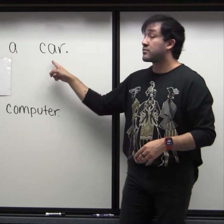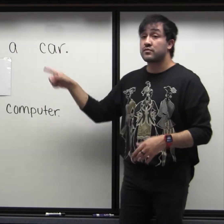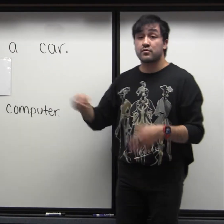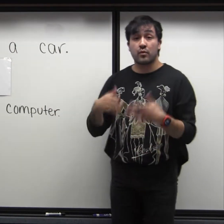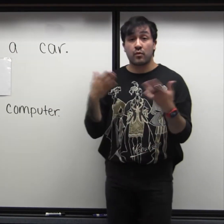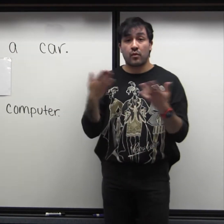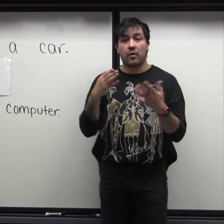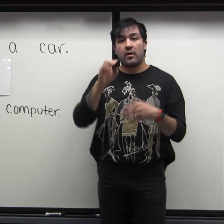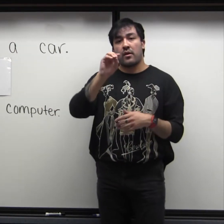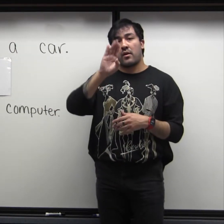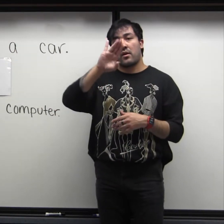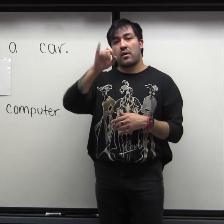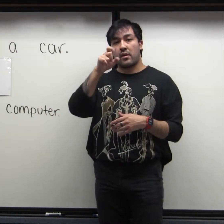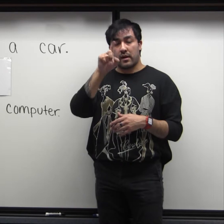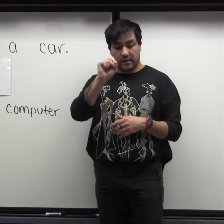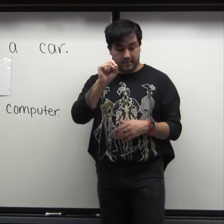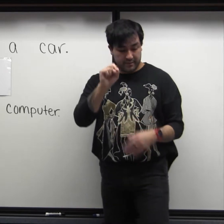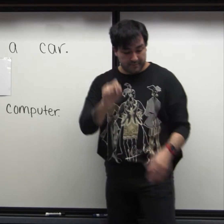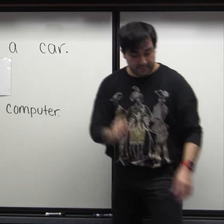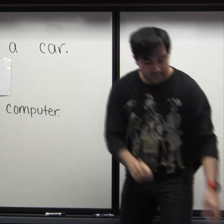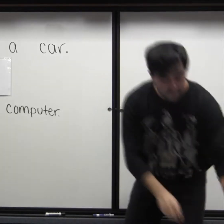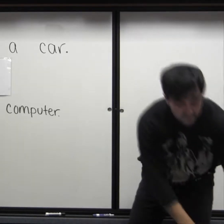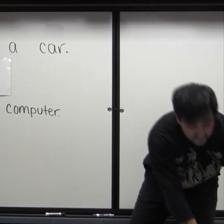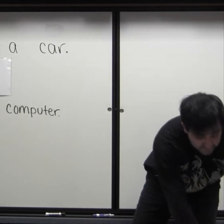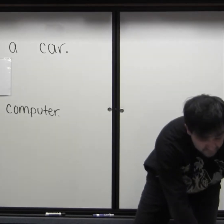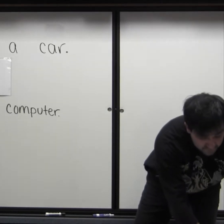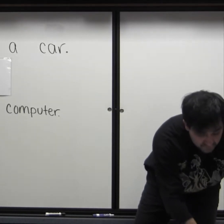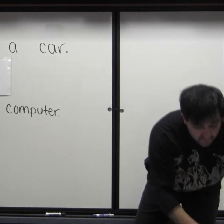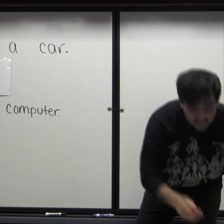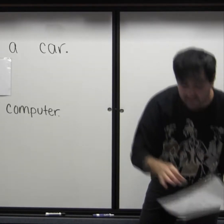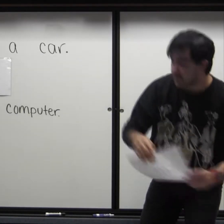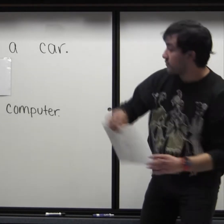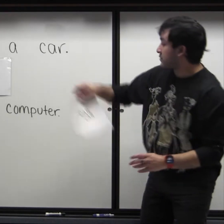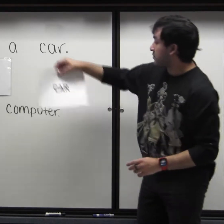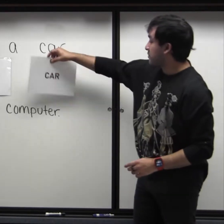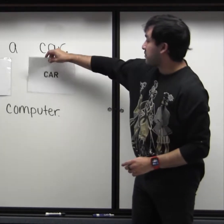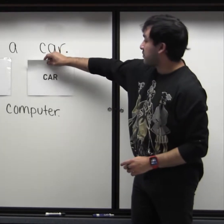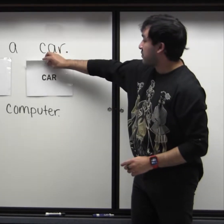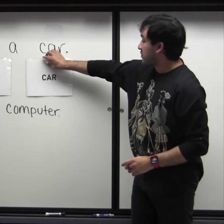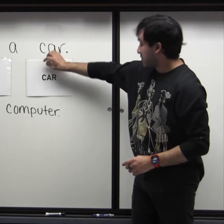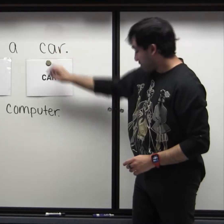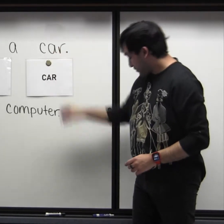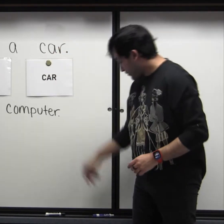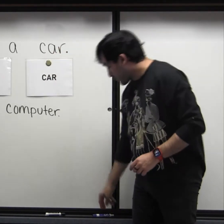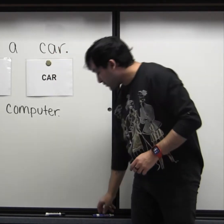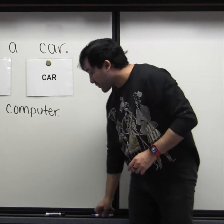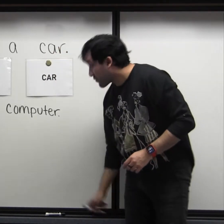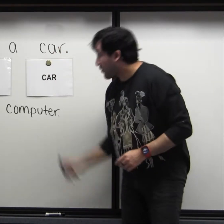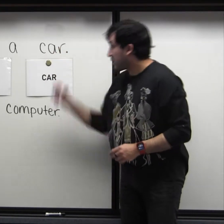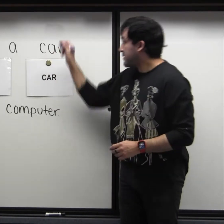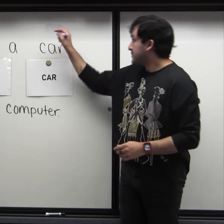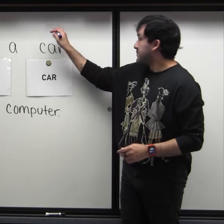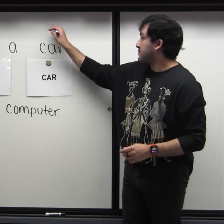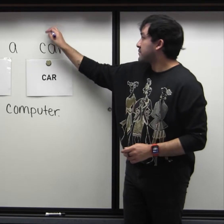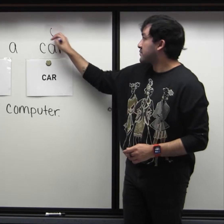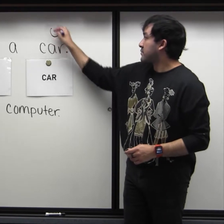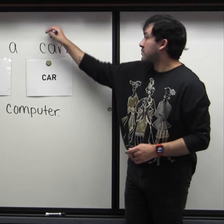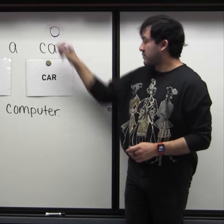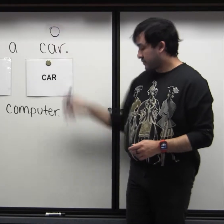verb. And then we have our object, which is the car. So again, we can put our sign up and mark car